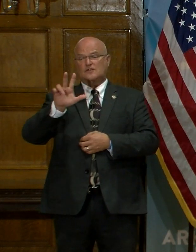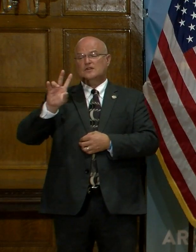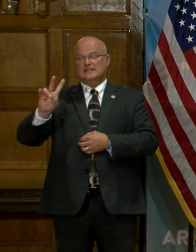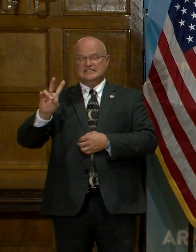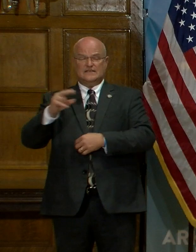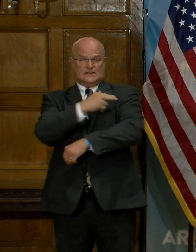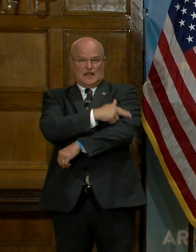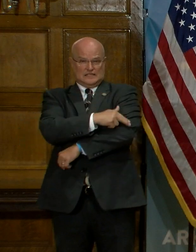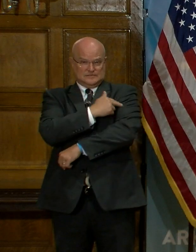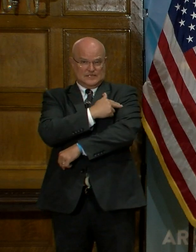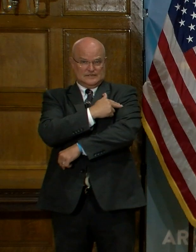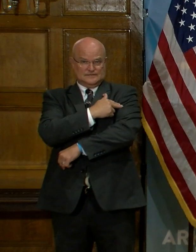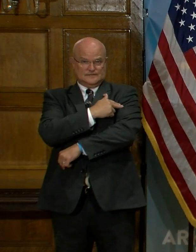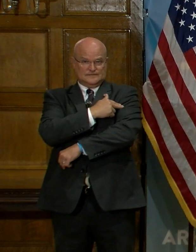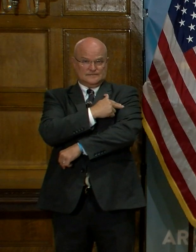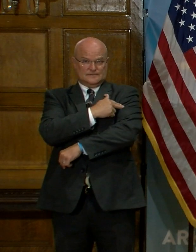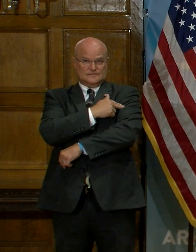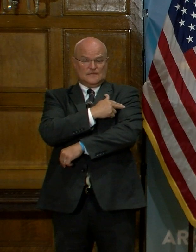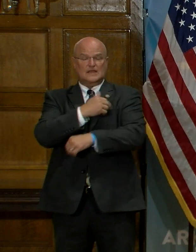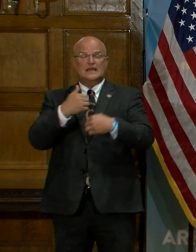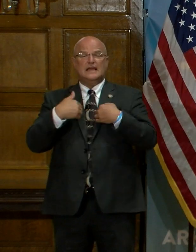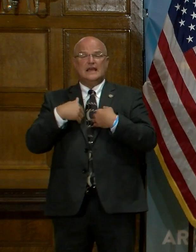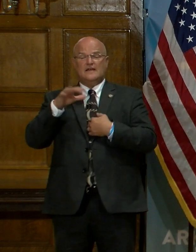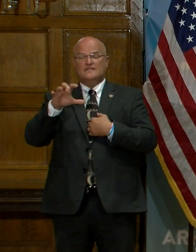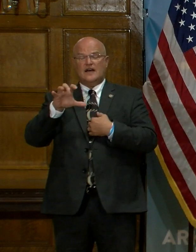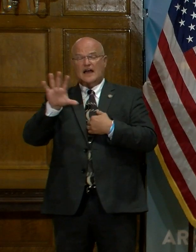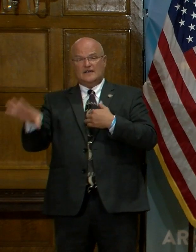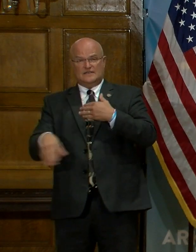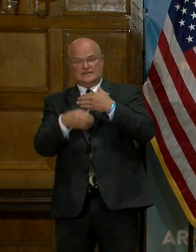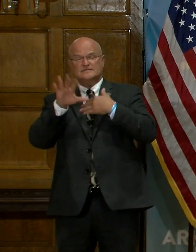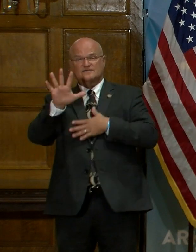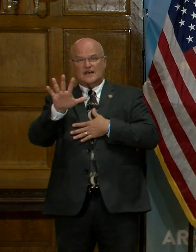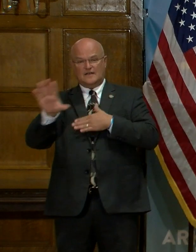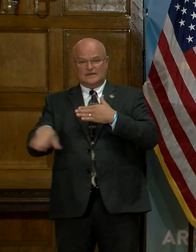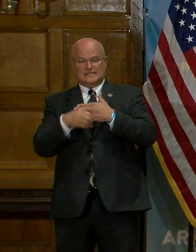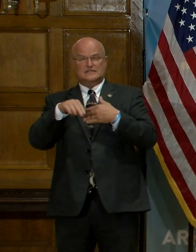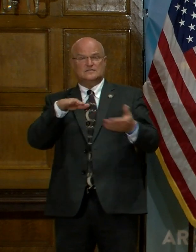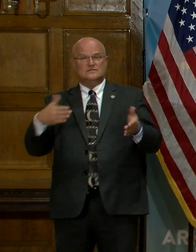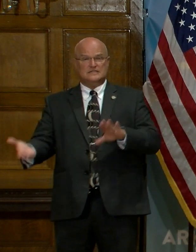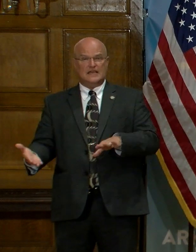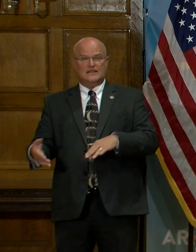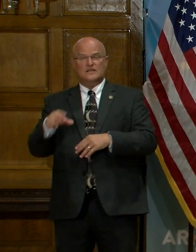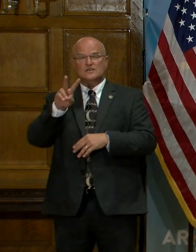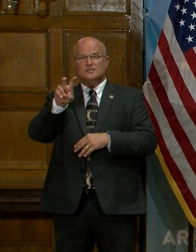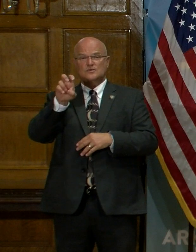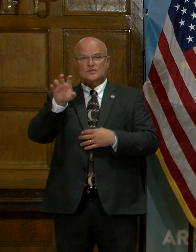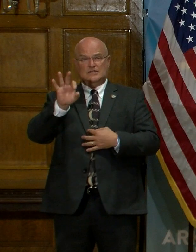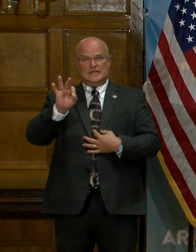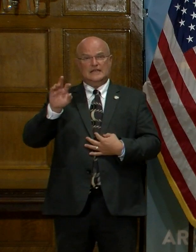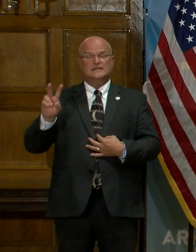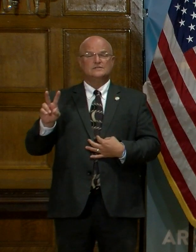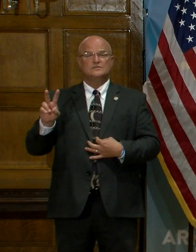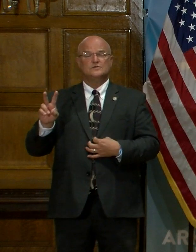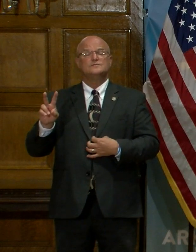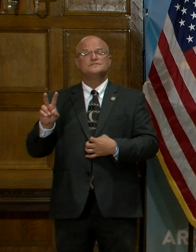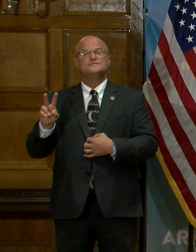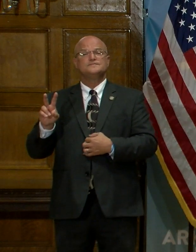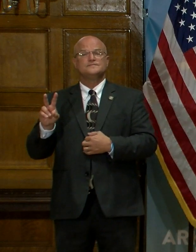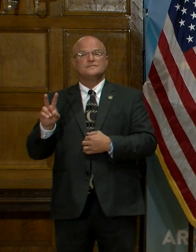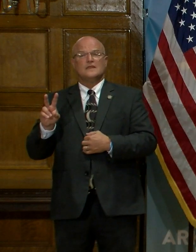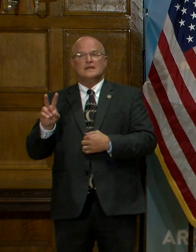that are hospitalized. We've had 5 additional deaths. That brings us to 292.